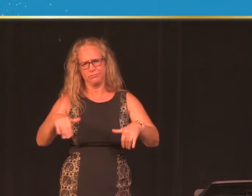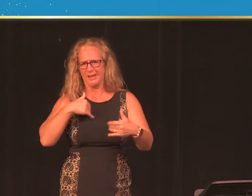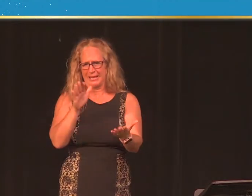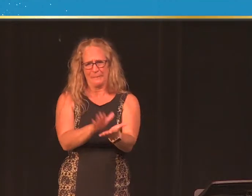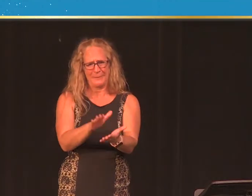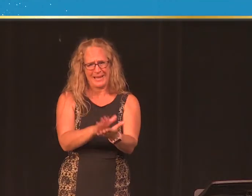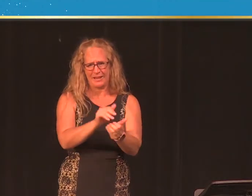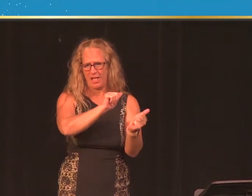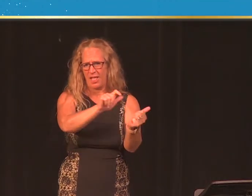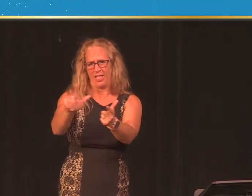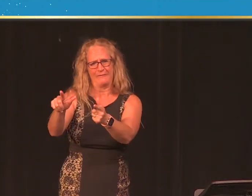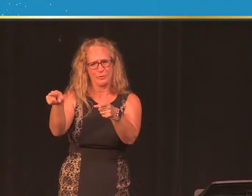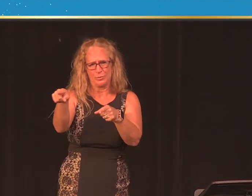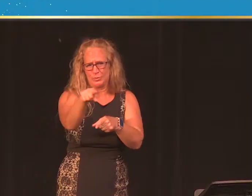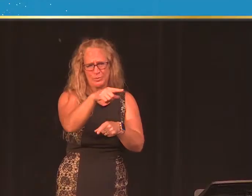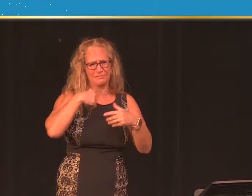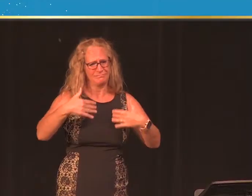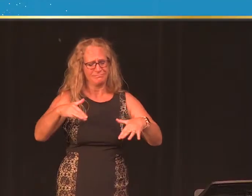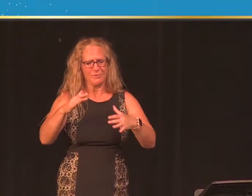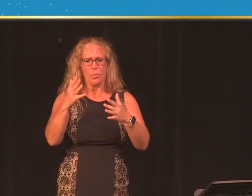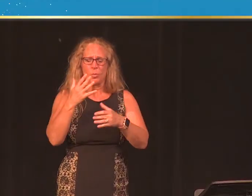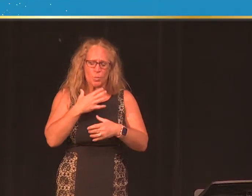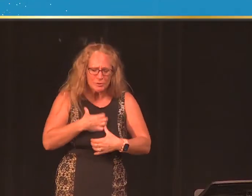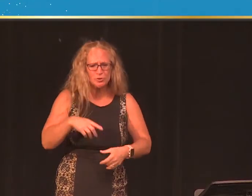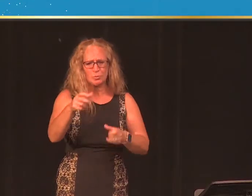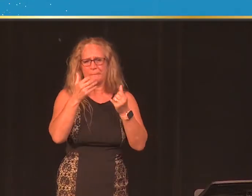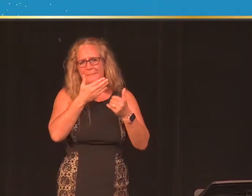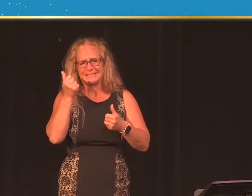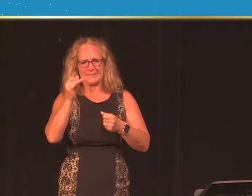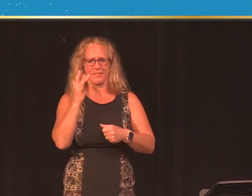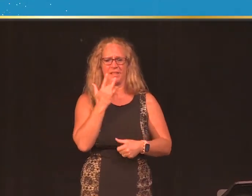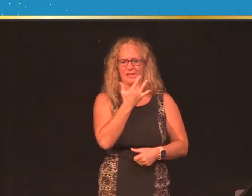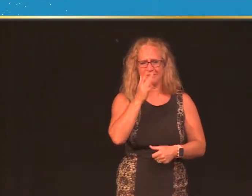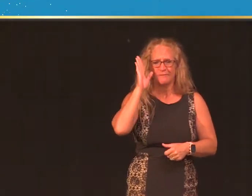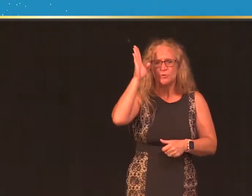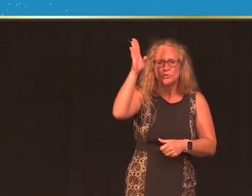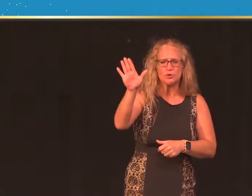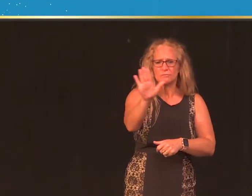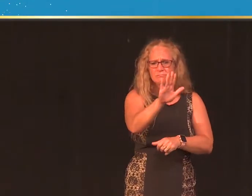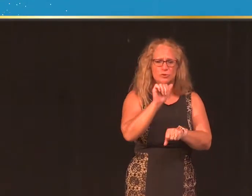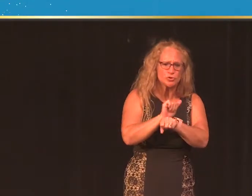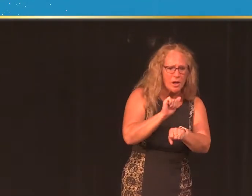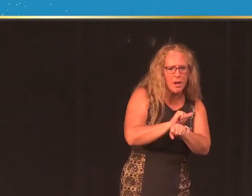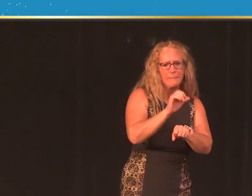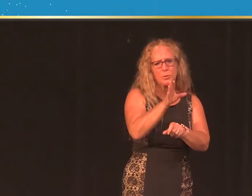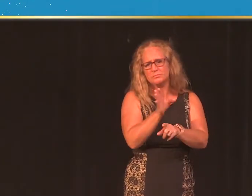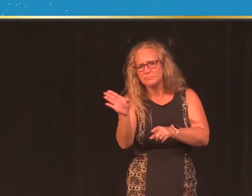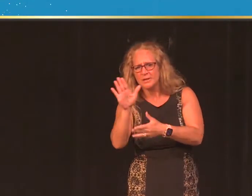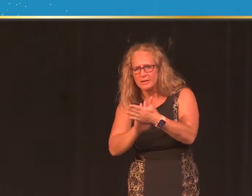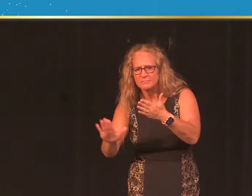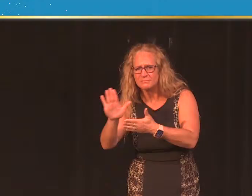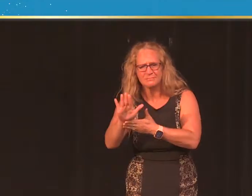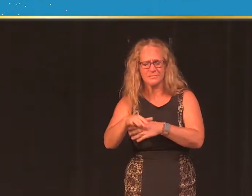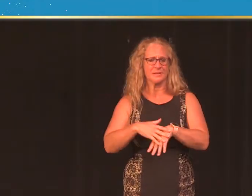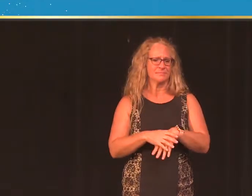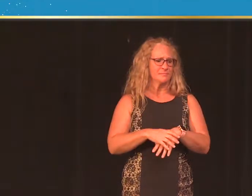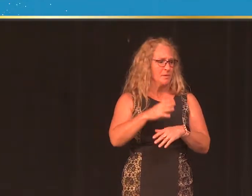life, and I commend all of you. I wish you the best of luck in your future, whether it be down a